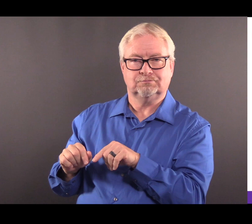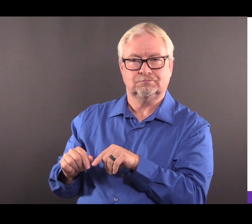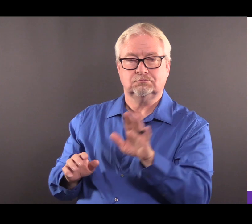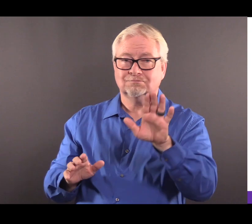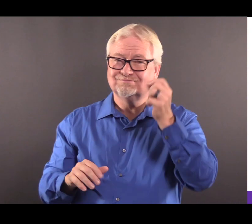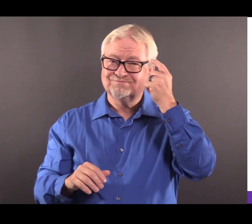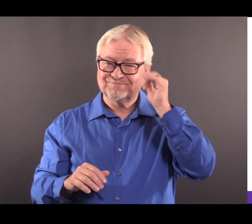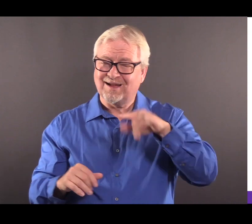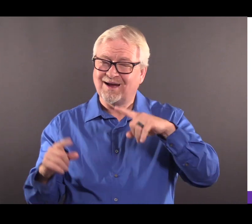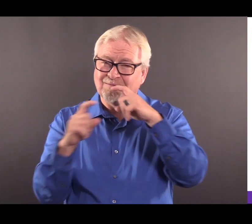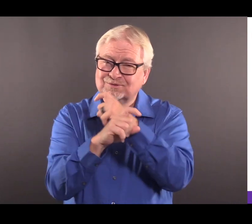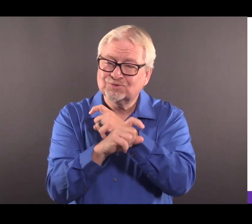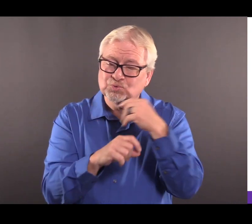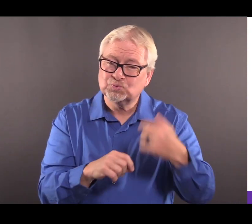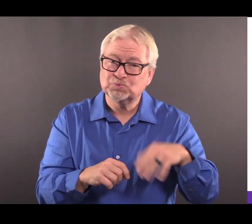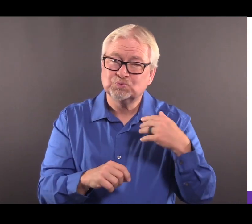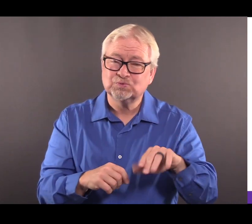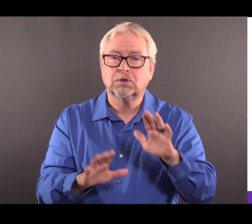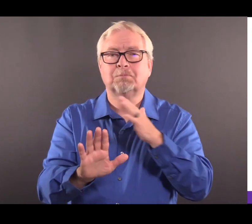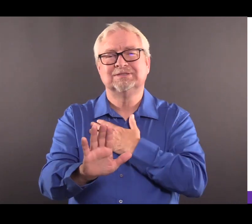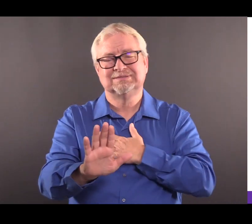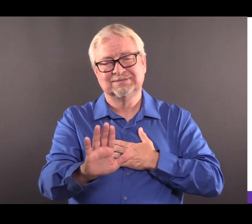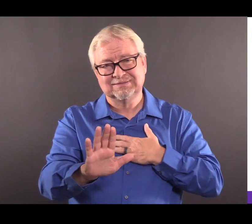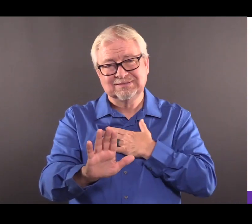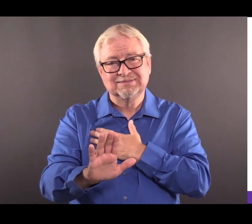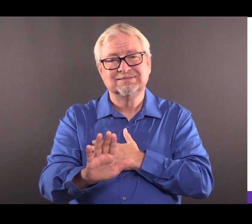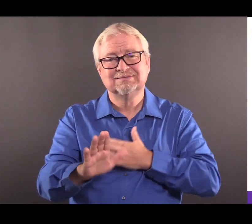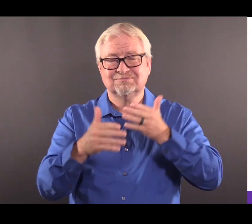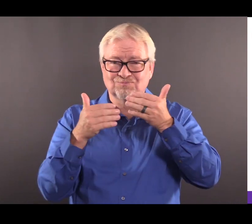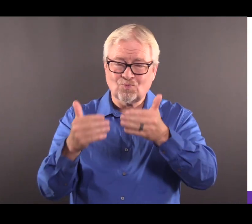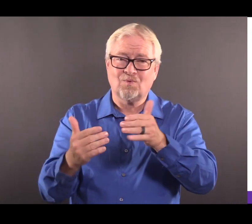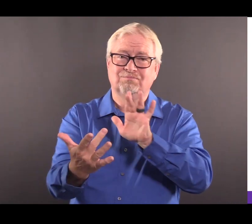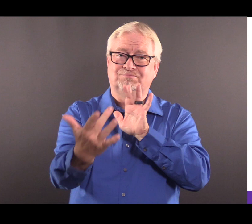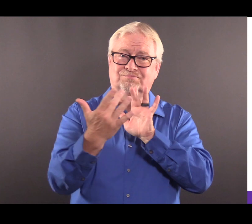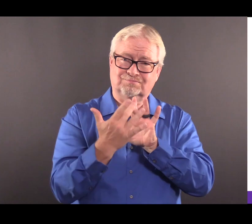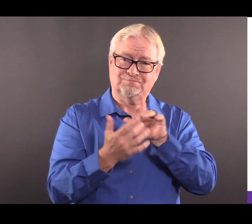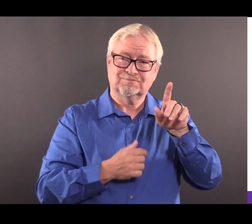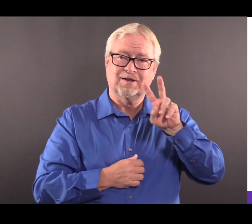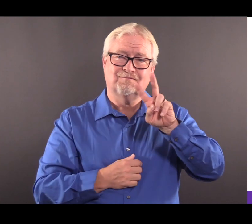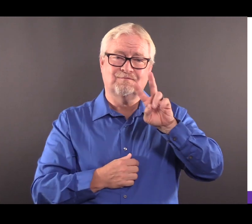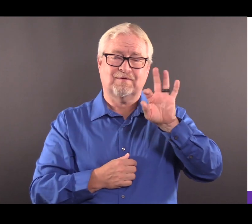databases. We are aware this is a complex topic, so please don't